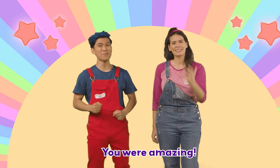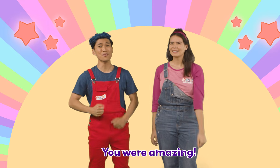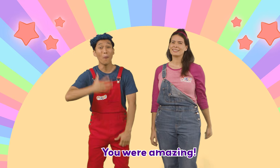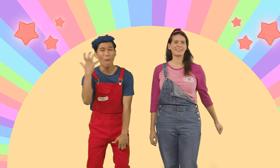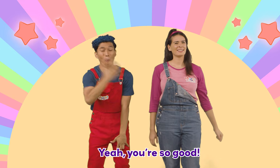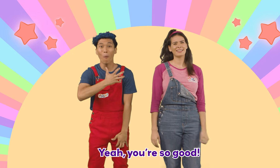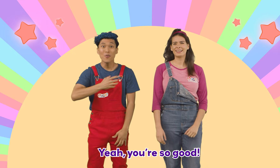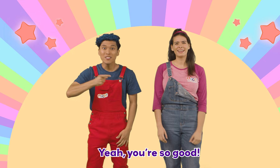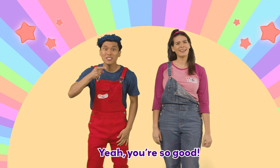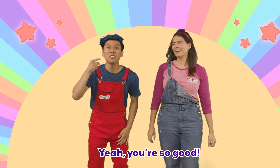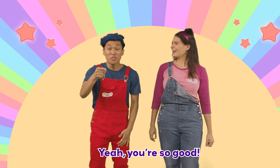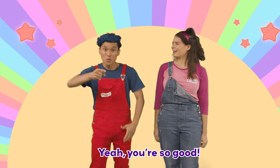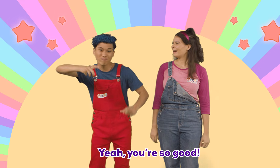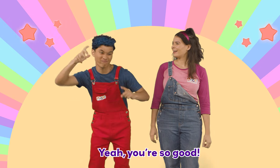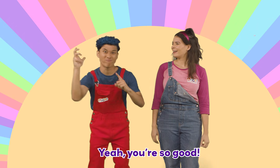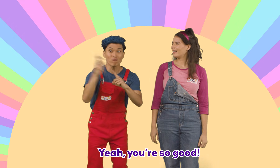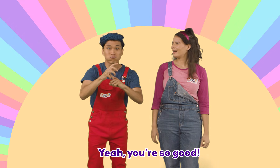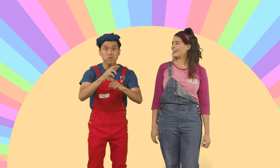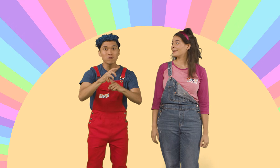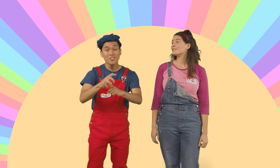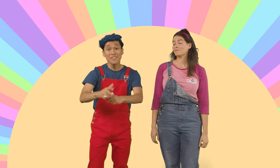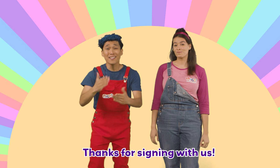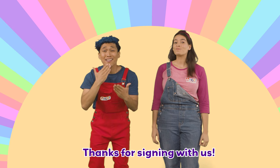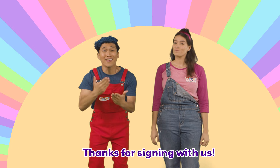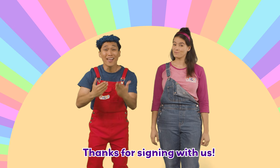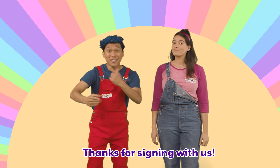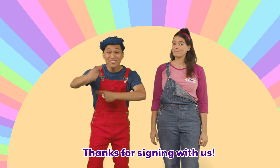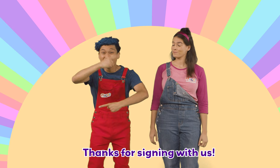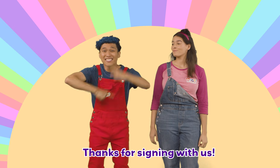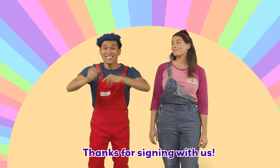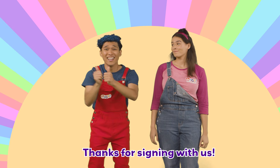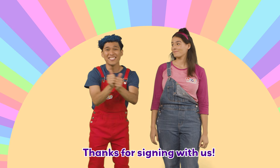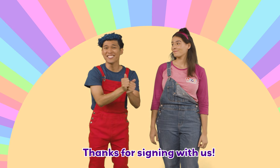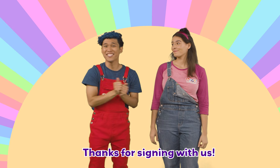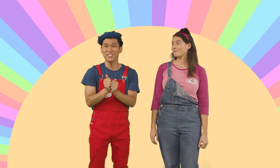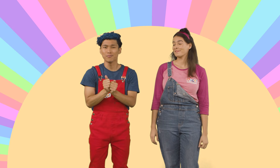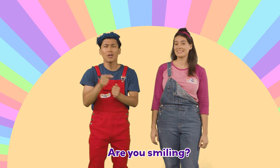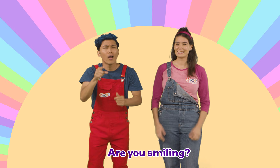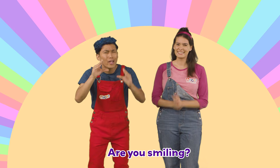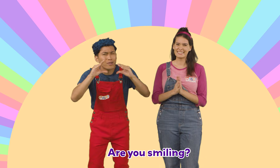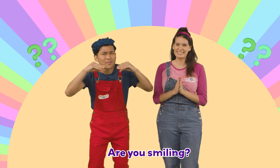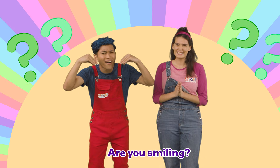amazing. Yeah, you're so good. Thanks for signing with us. Are you